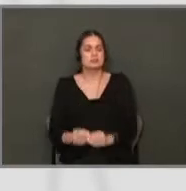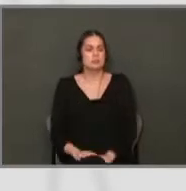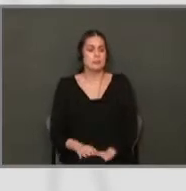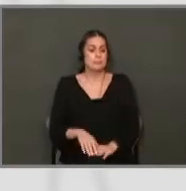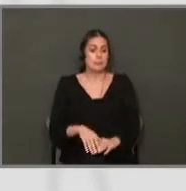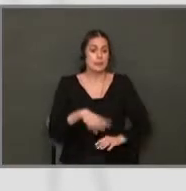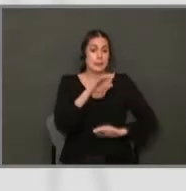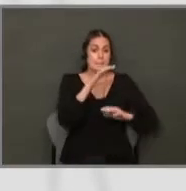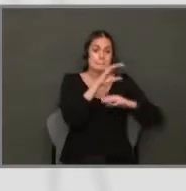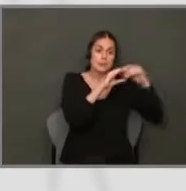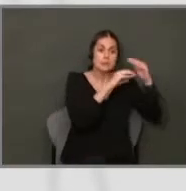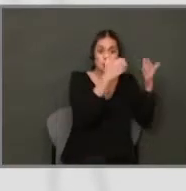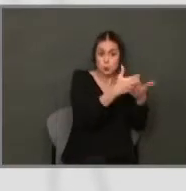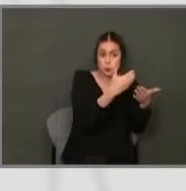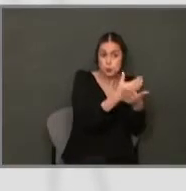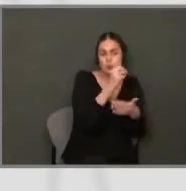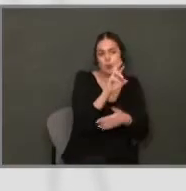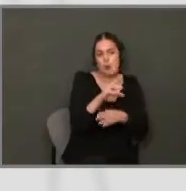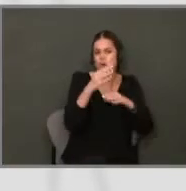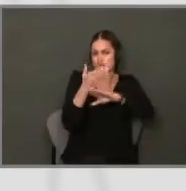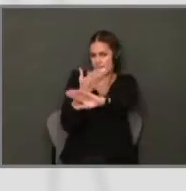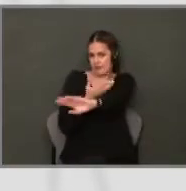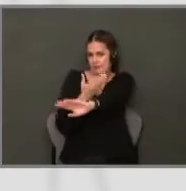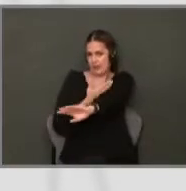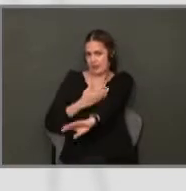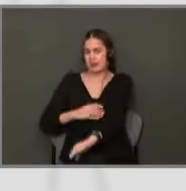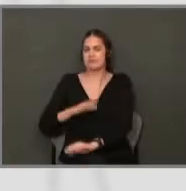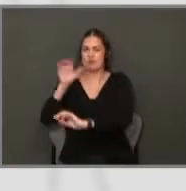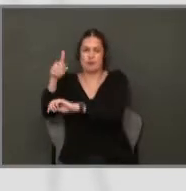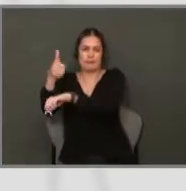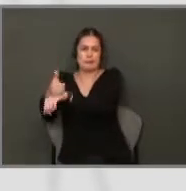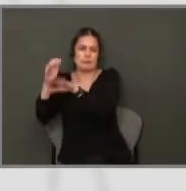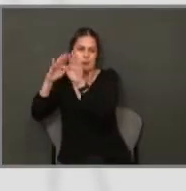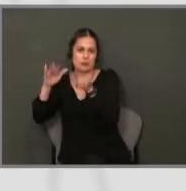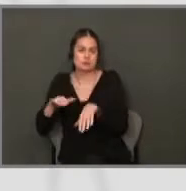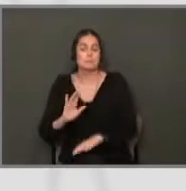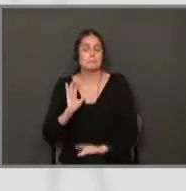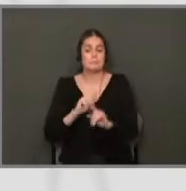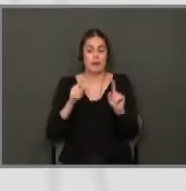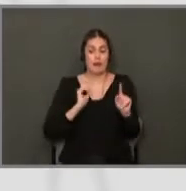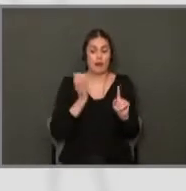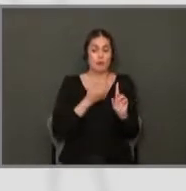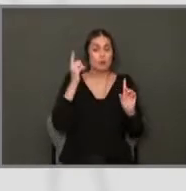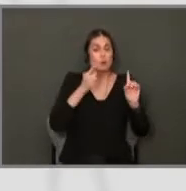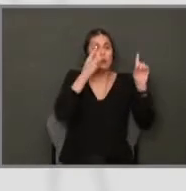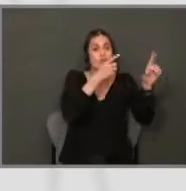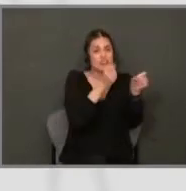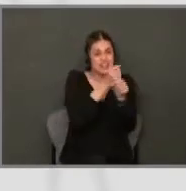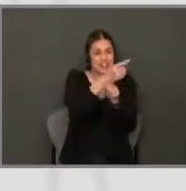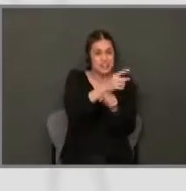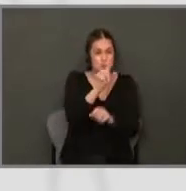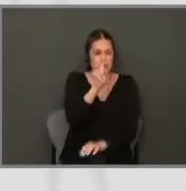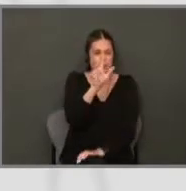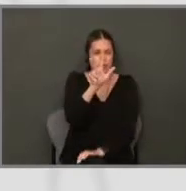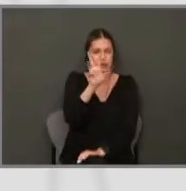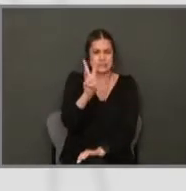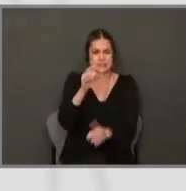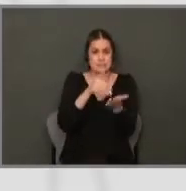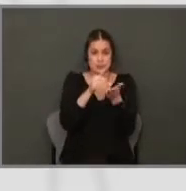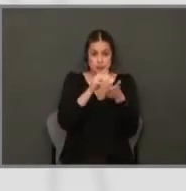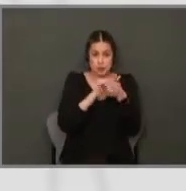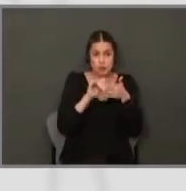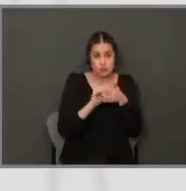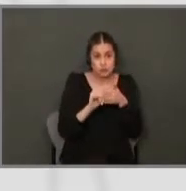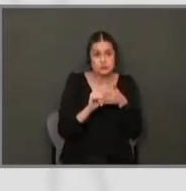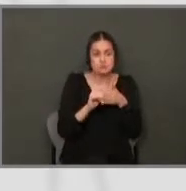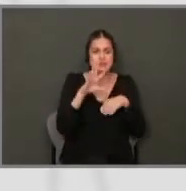existing housing units. All told, our goal for next year with this $136 million